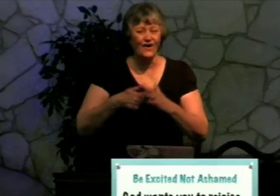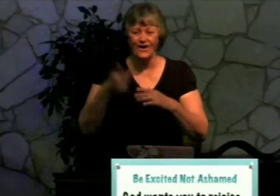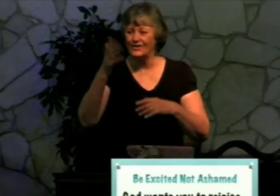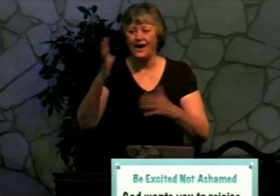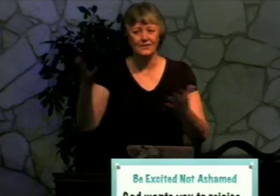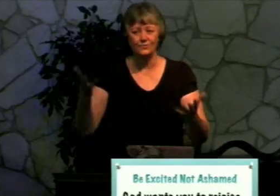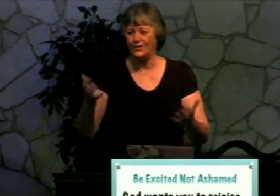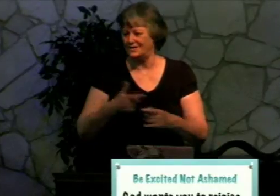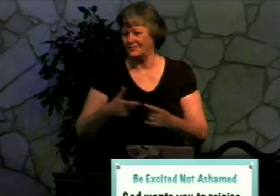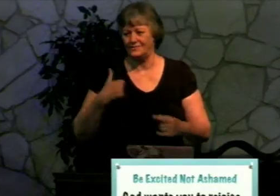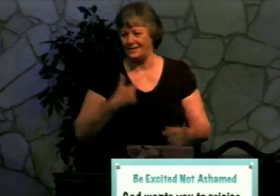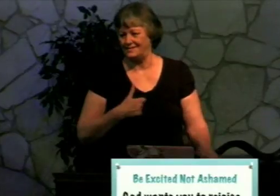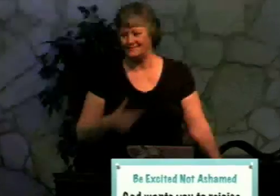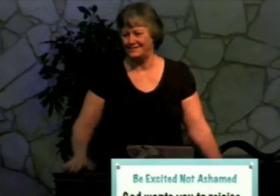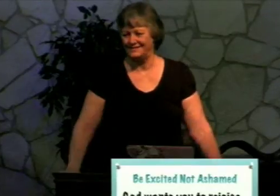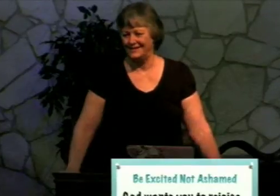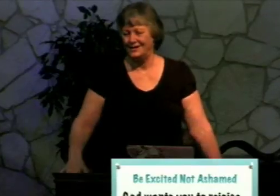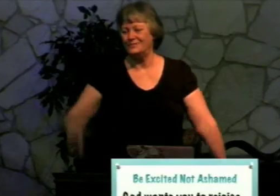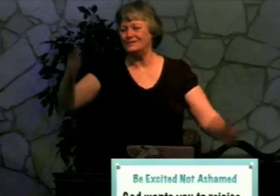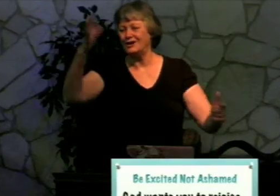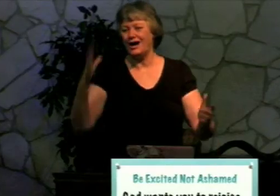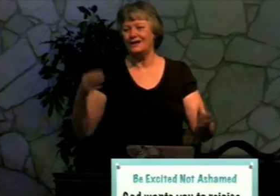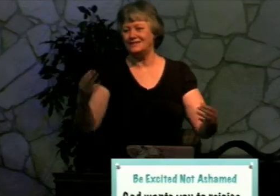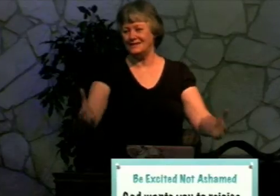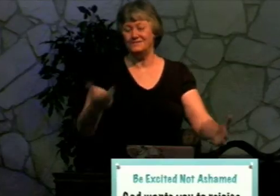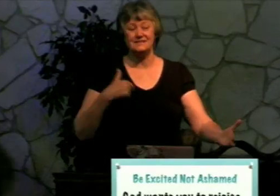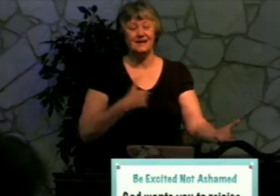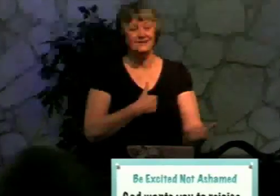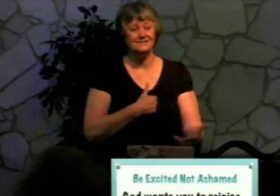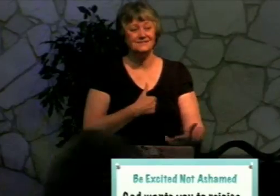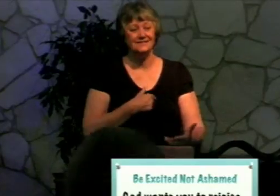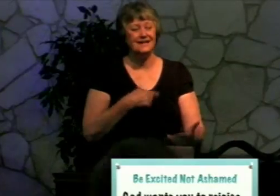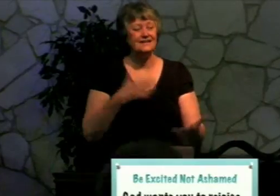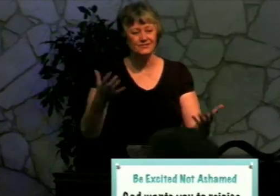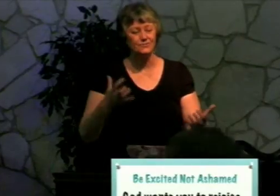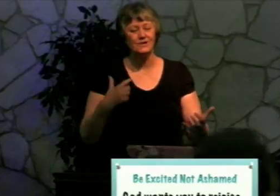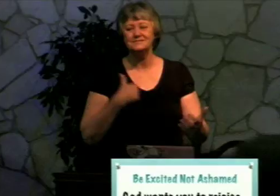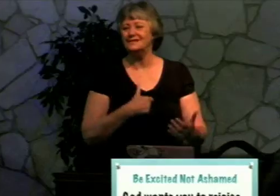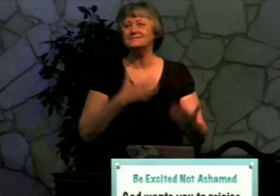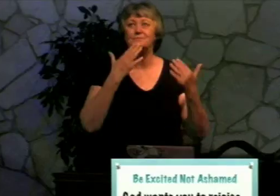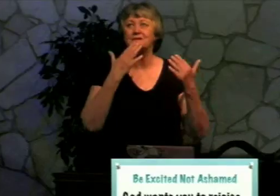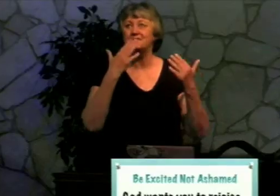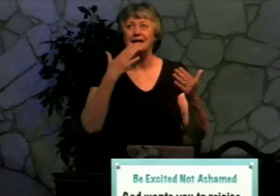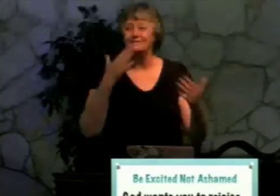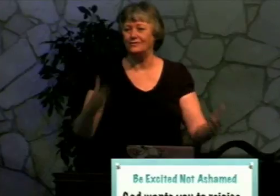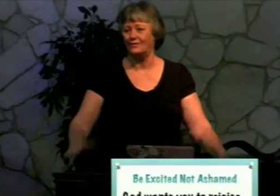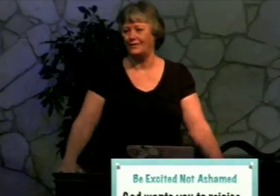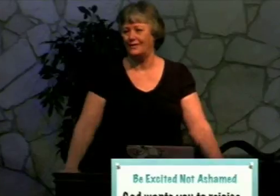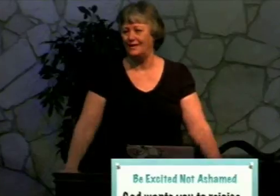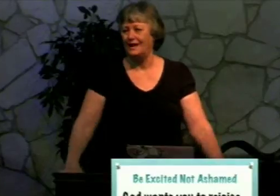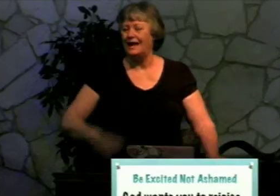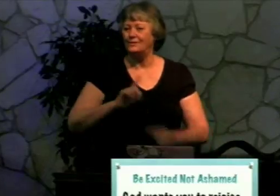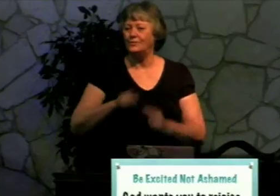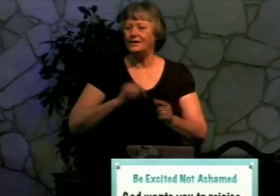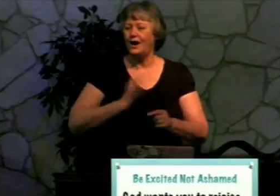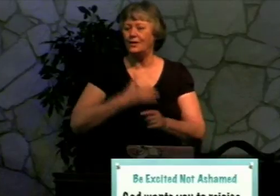all God wants from us. When God gives us, He just wants us to be thankful. And when our